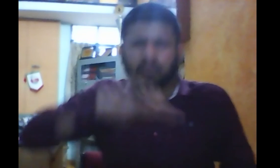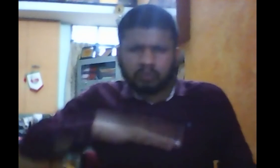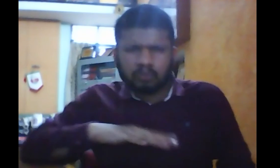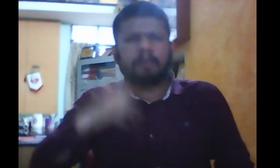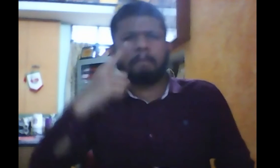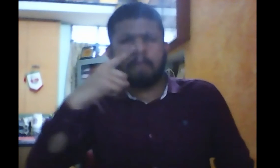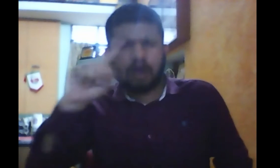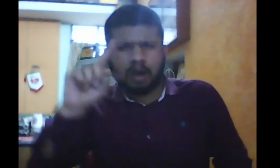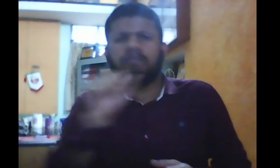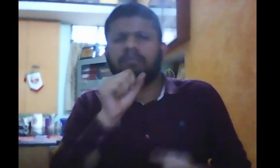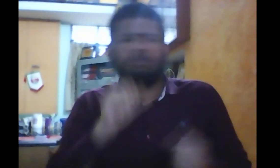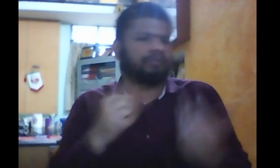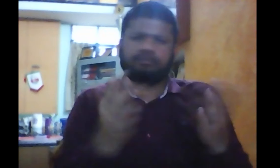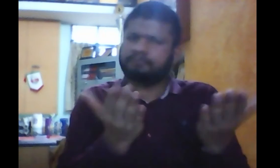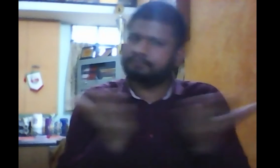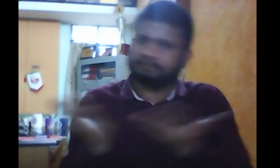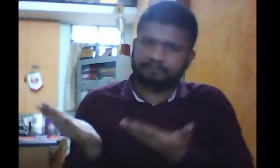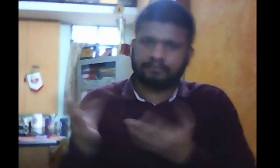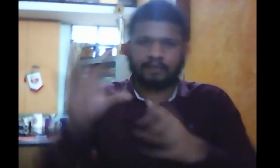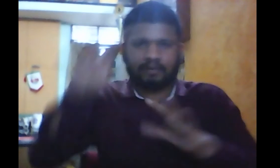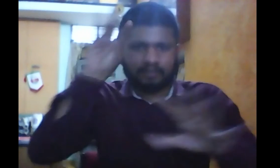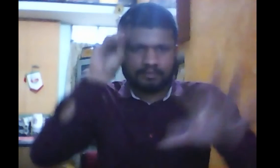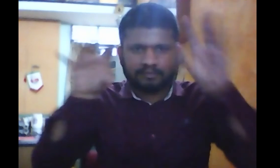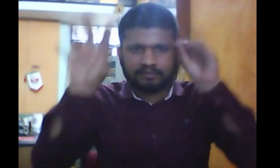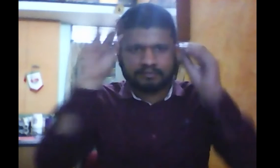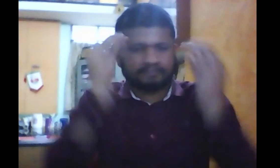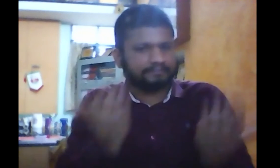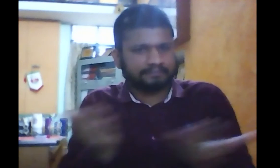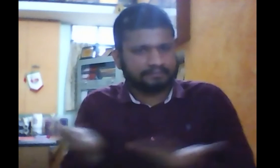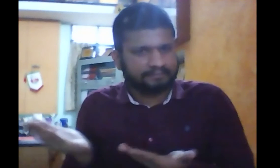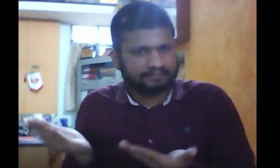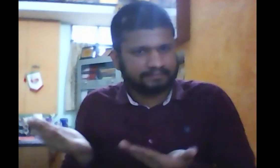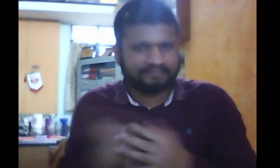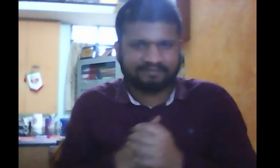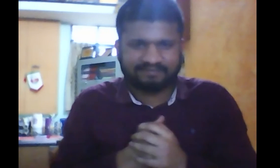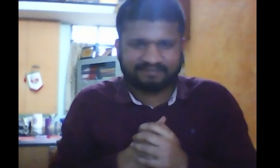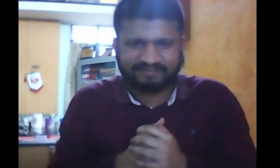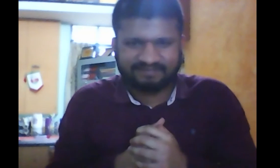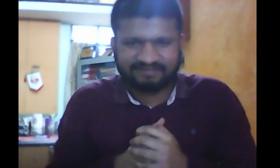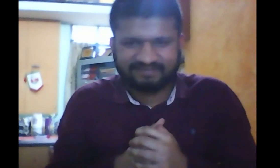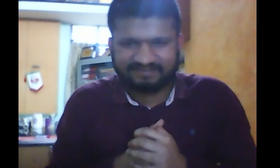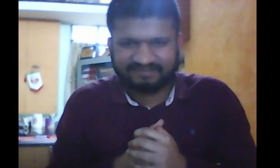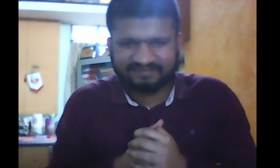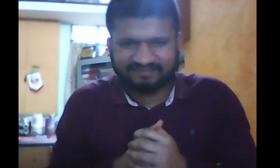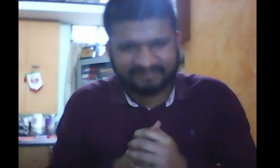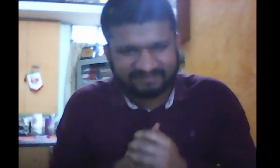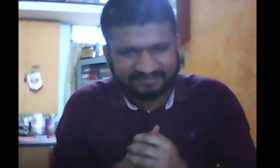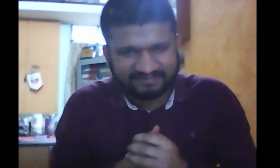Any young boy, adult, or any old age person can join, and you all are most welcome for that.